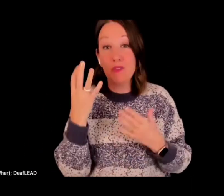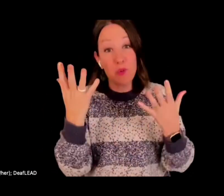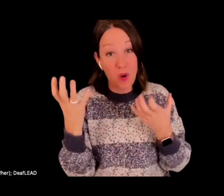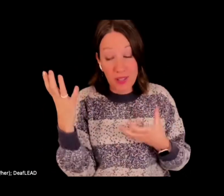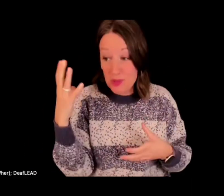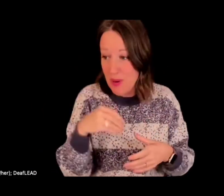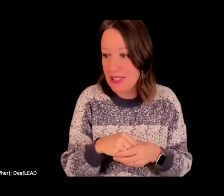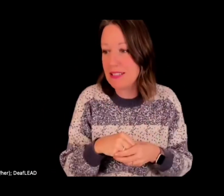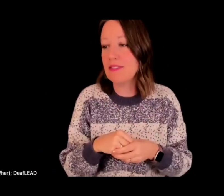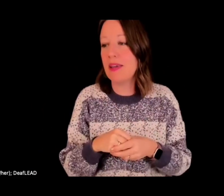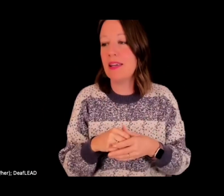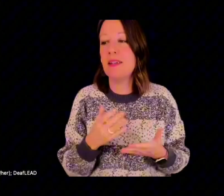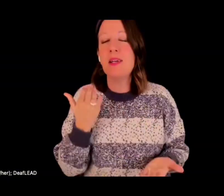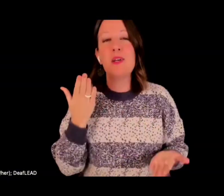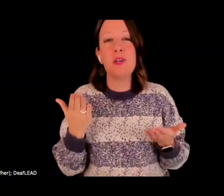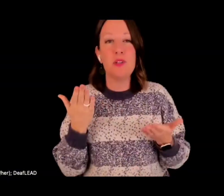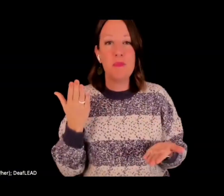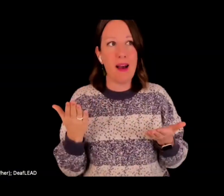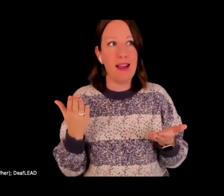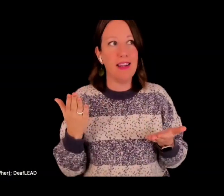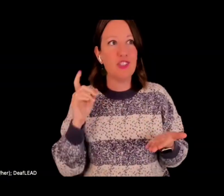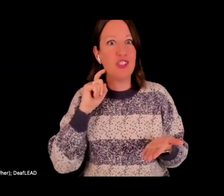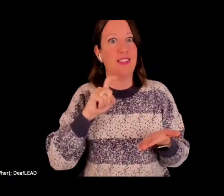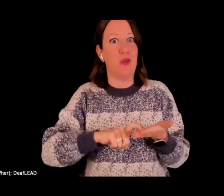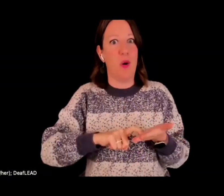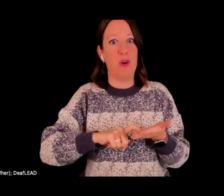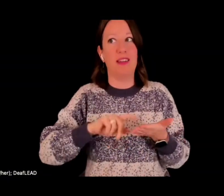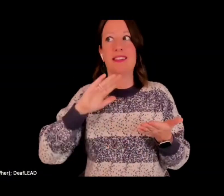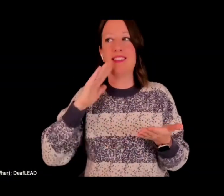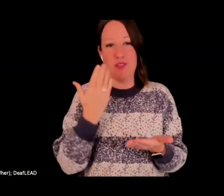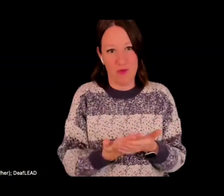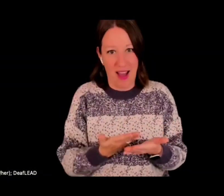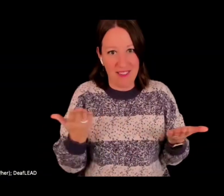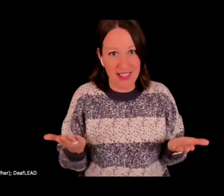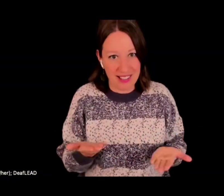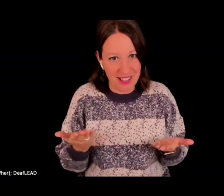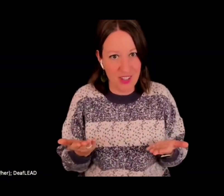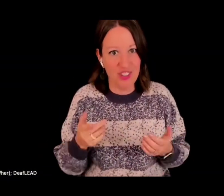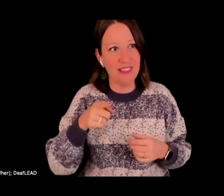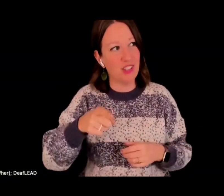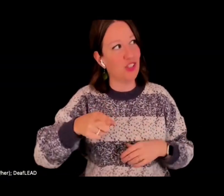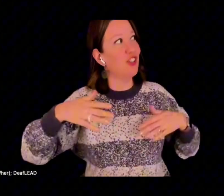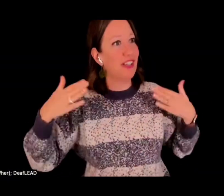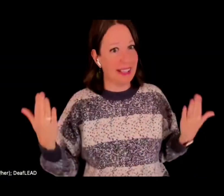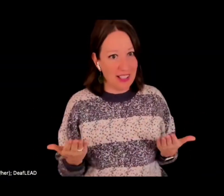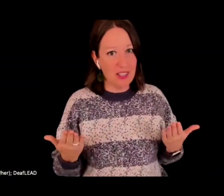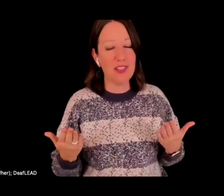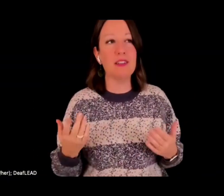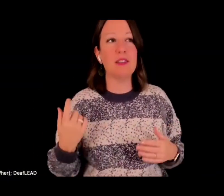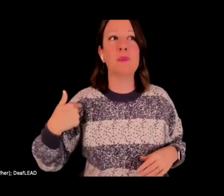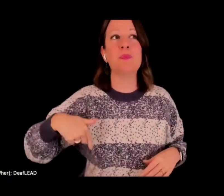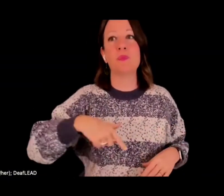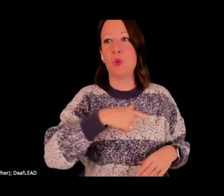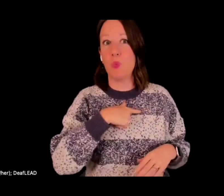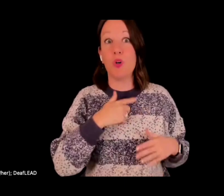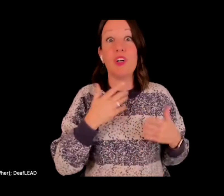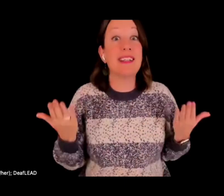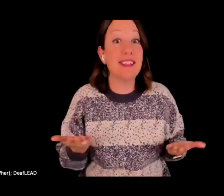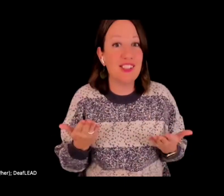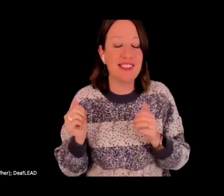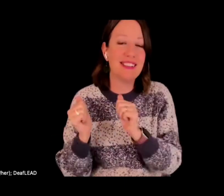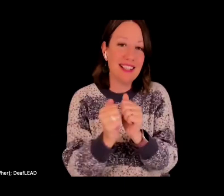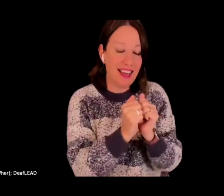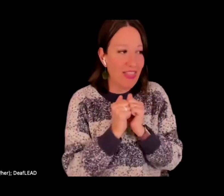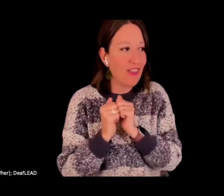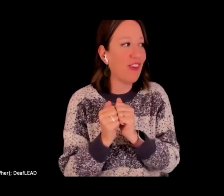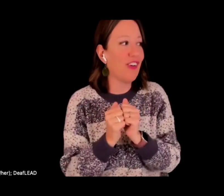or not. It's entirely up to you. But if you'd like to participate, maybe you could start by noticing what it feels to arrive